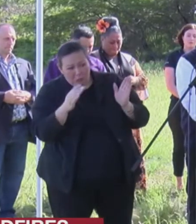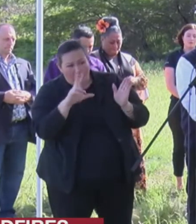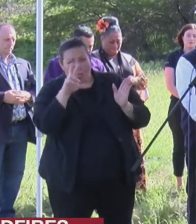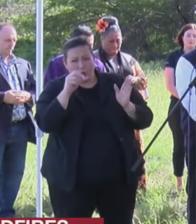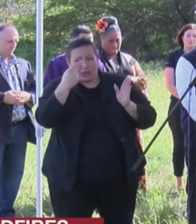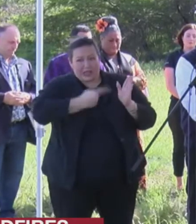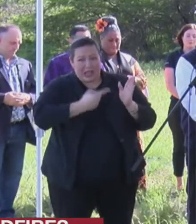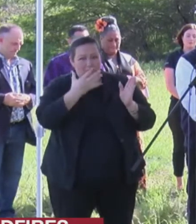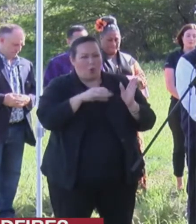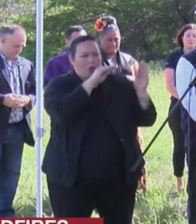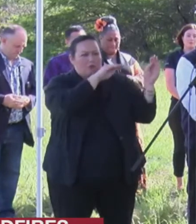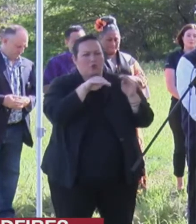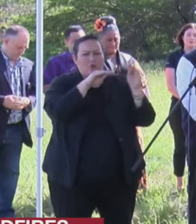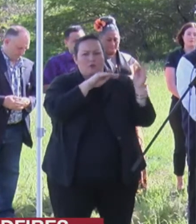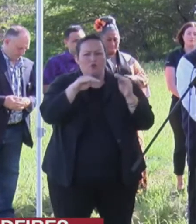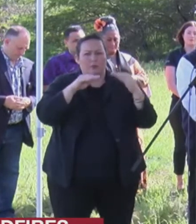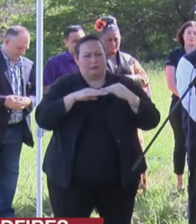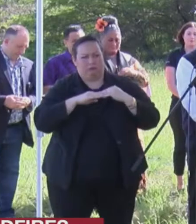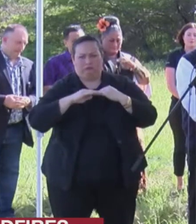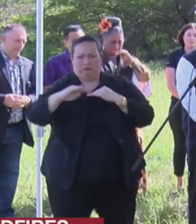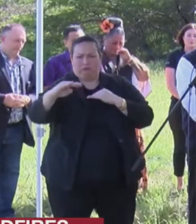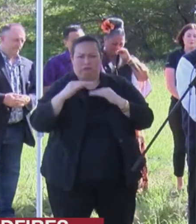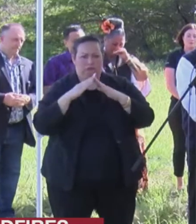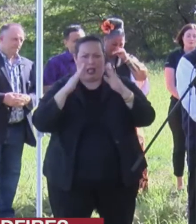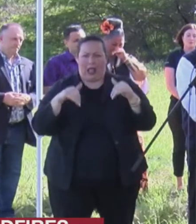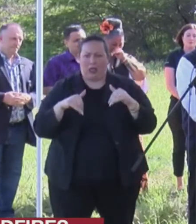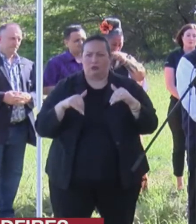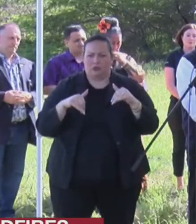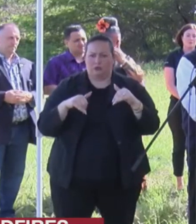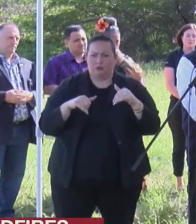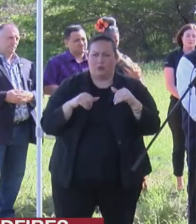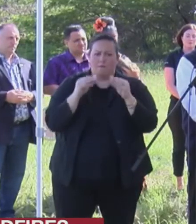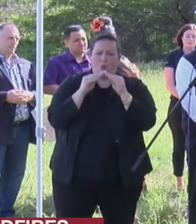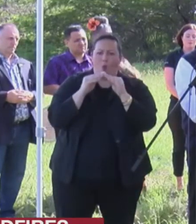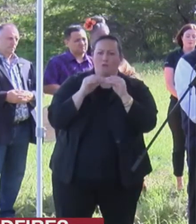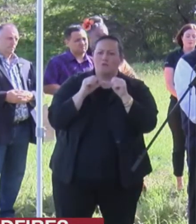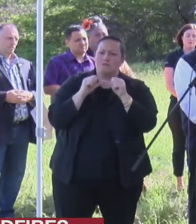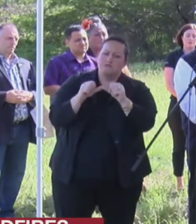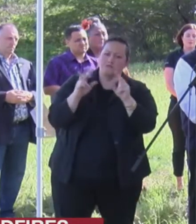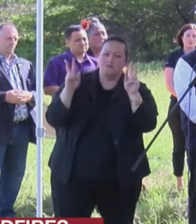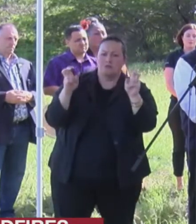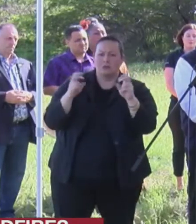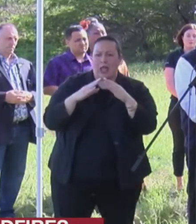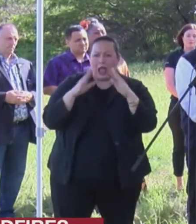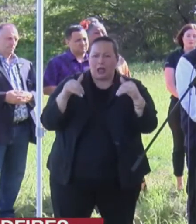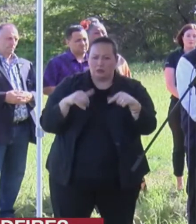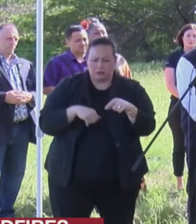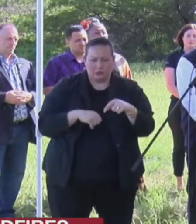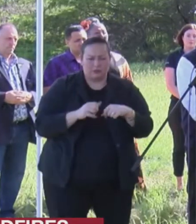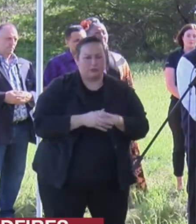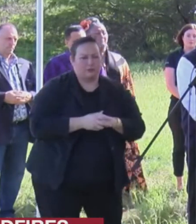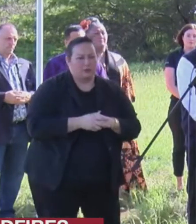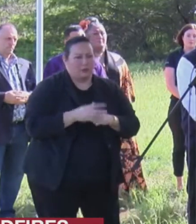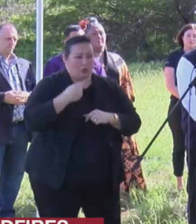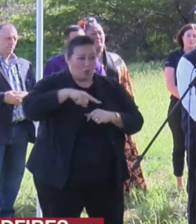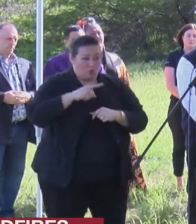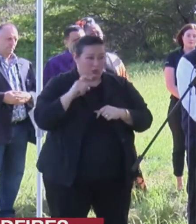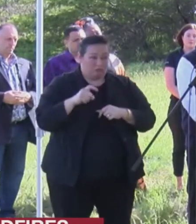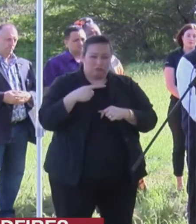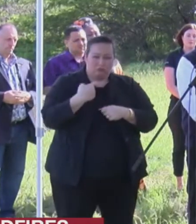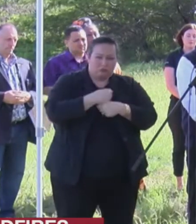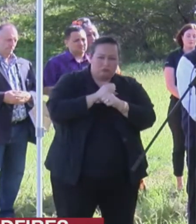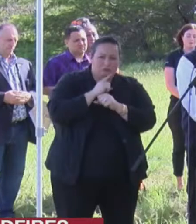the direct housing program, evaluating the need for group sites, and supporting the relationship mentioned today to make this